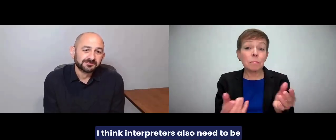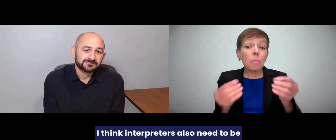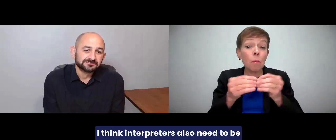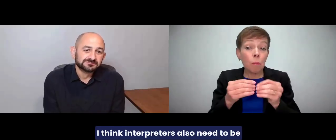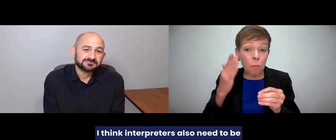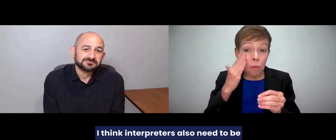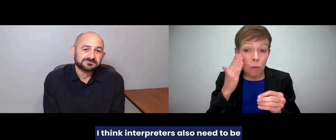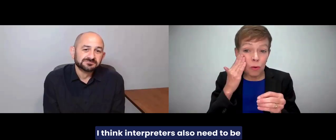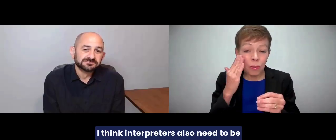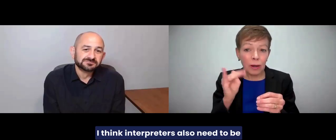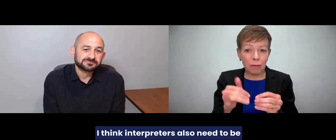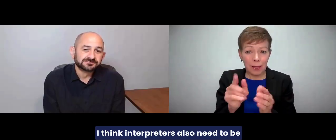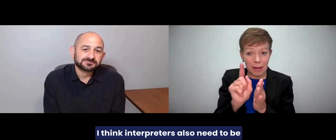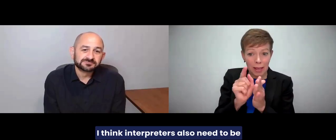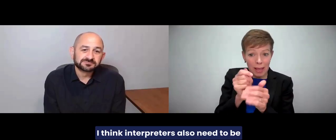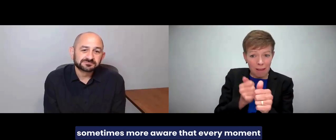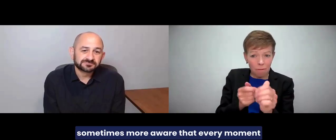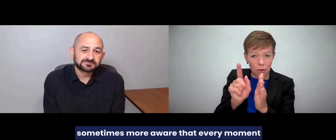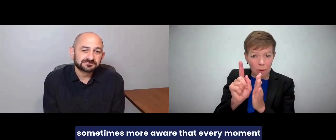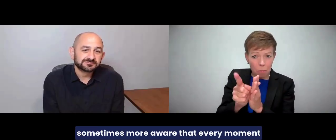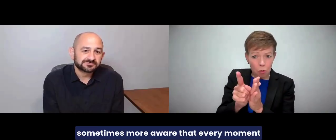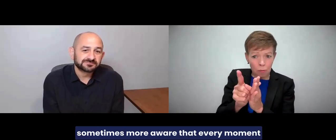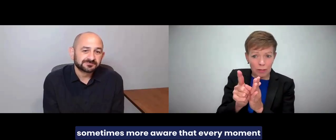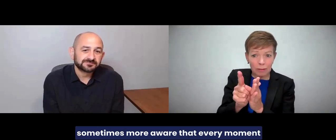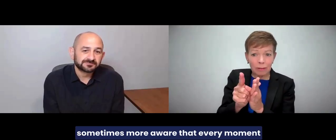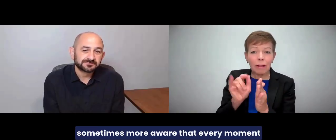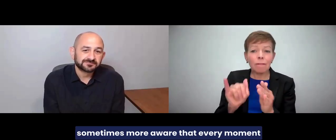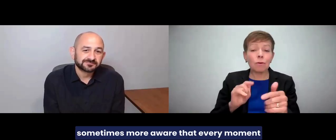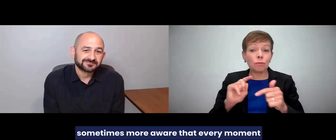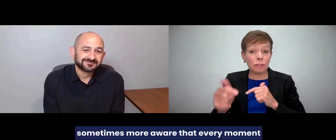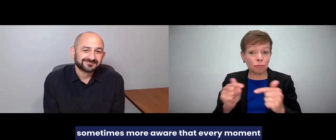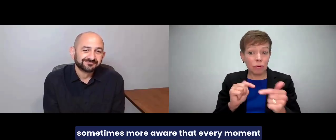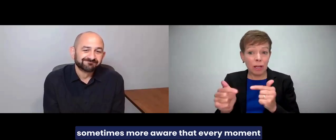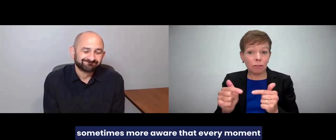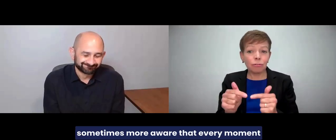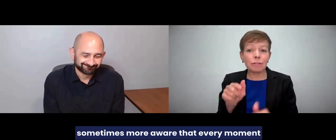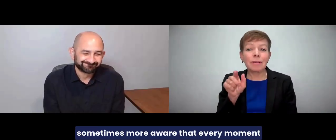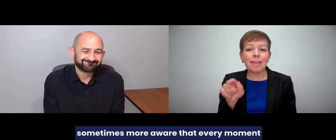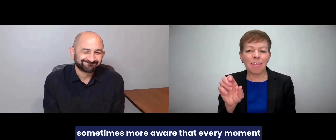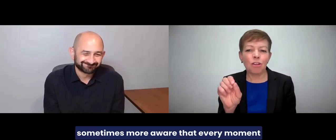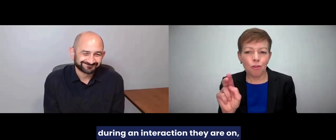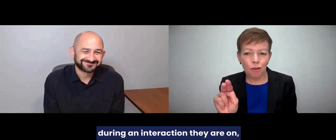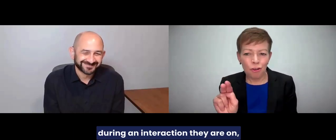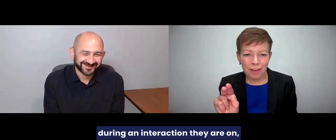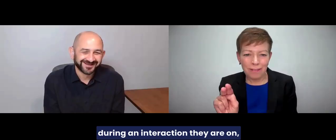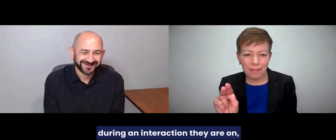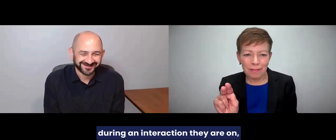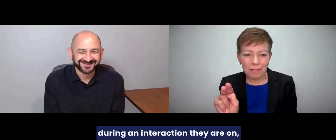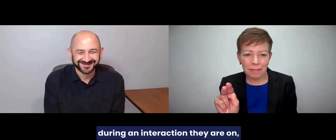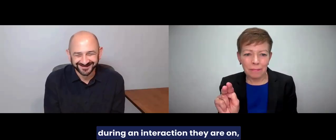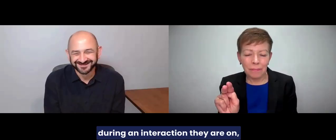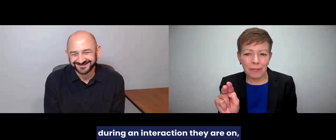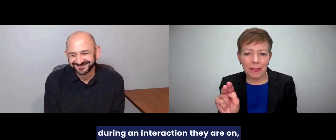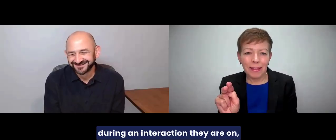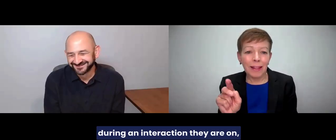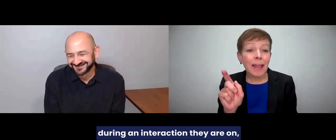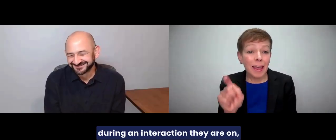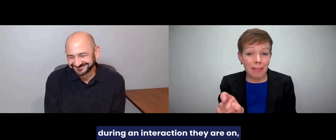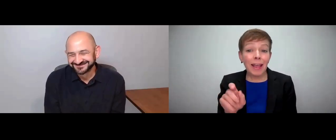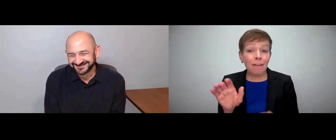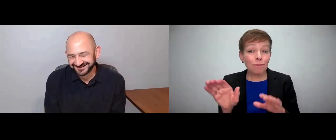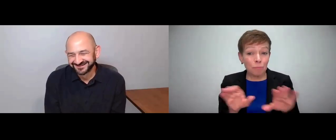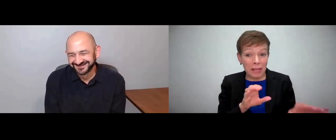I think interpreters also need to be sometimes more aware that every moment during an interaction, they